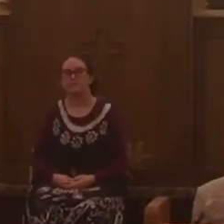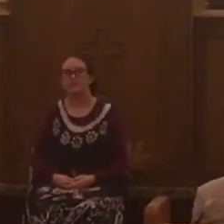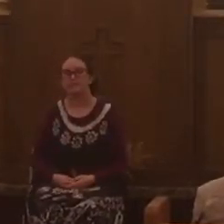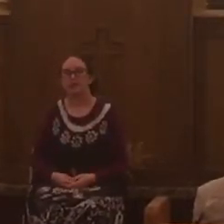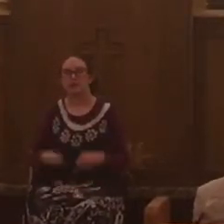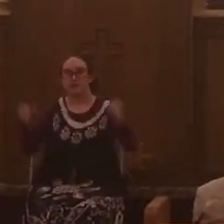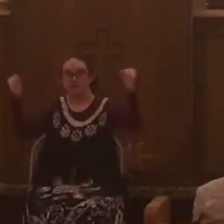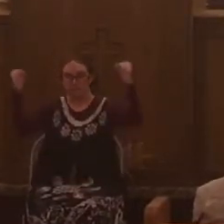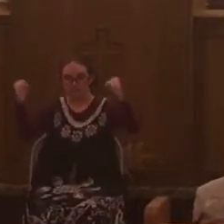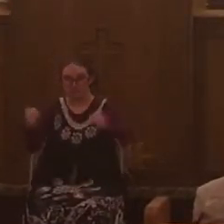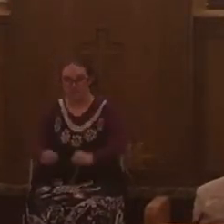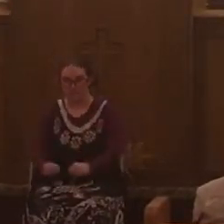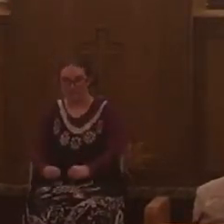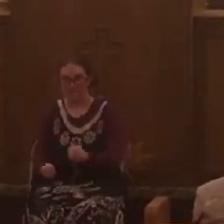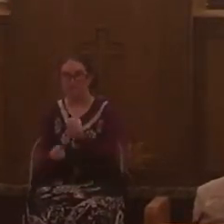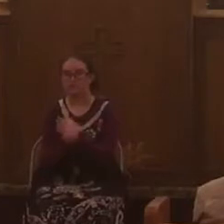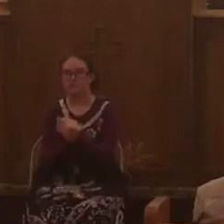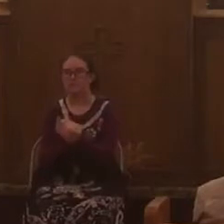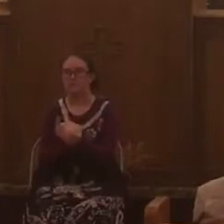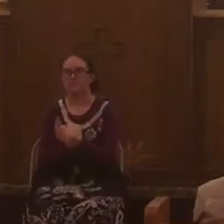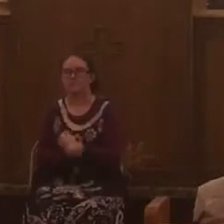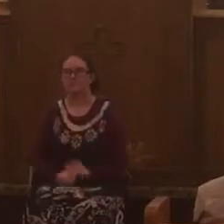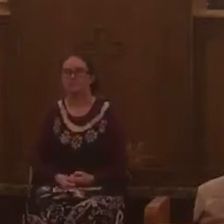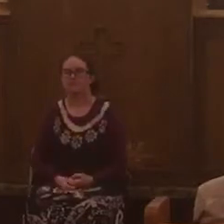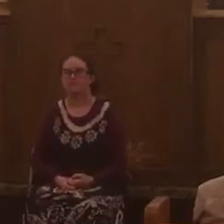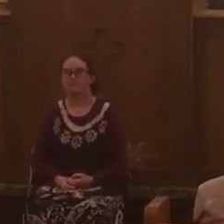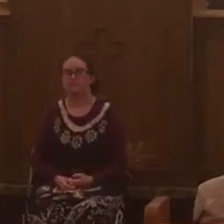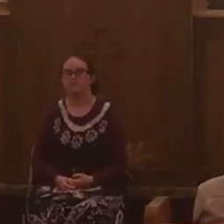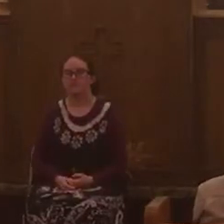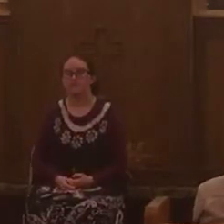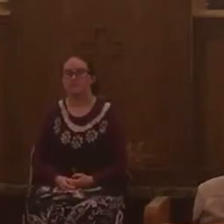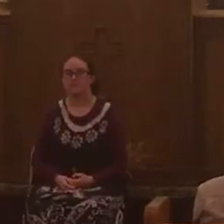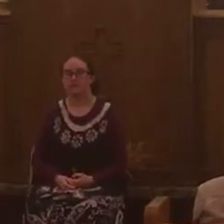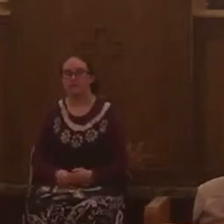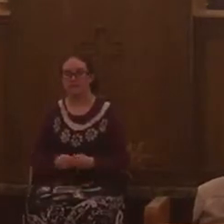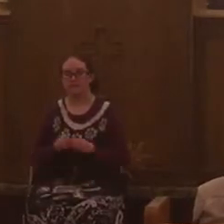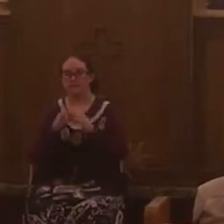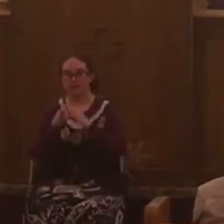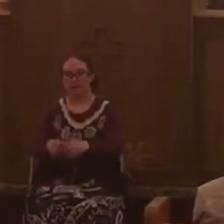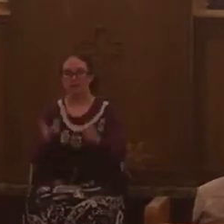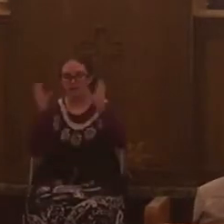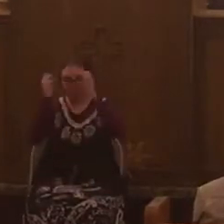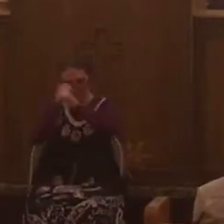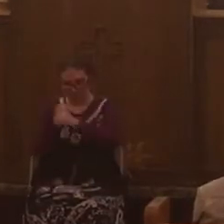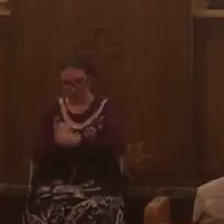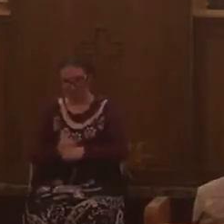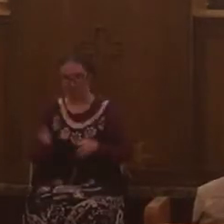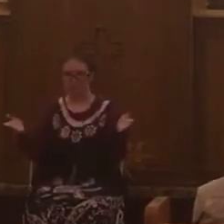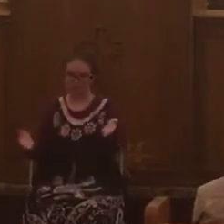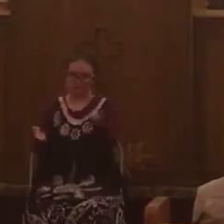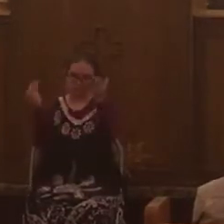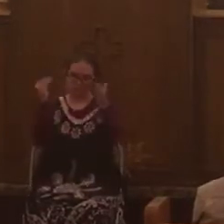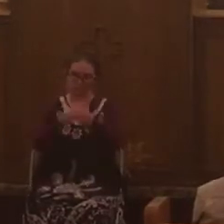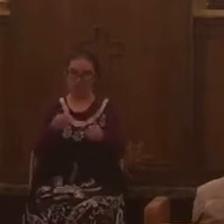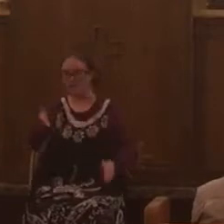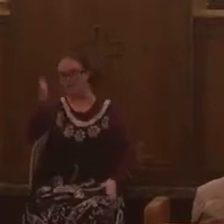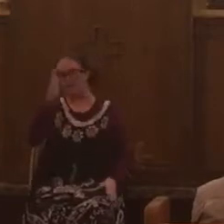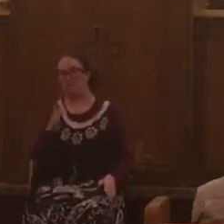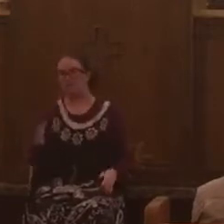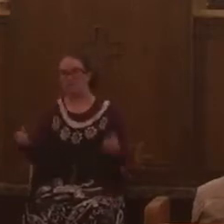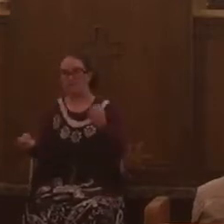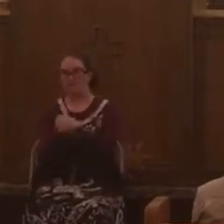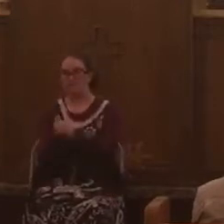the Holy Ghost. Hallelujah. If you're the temple, amen, then you need to have that temple ready. Amen. Because the power of God wants